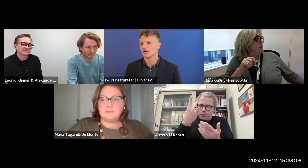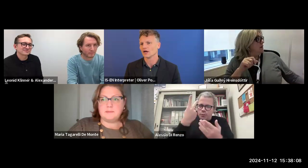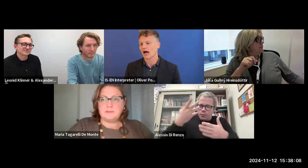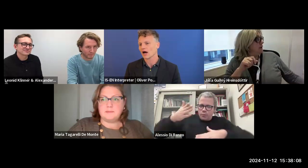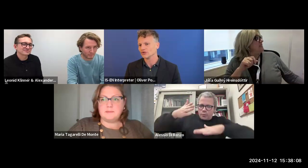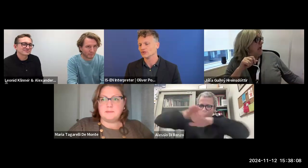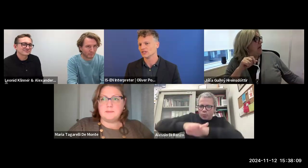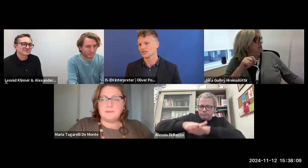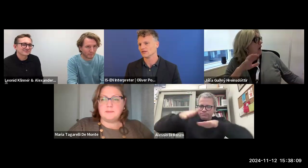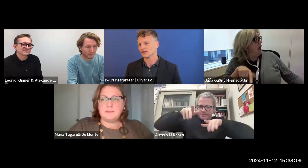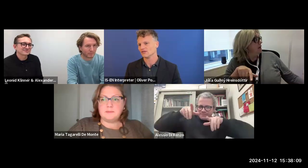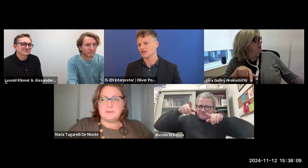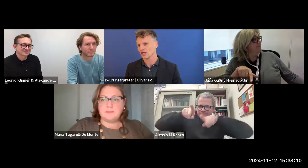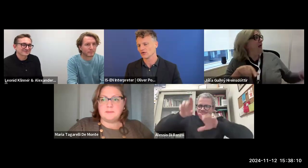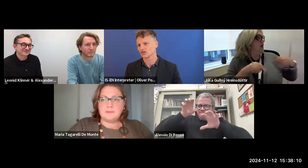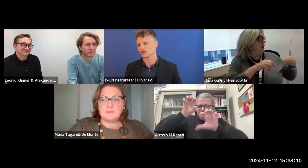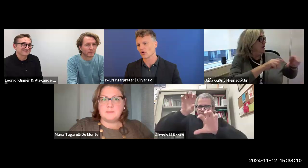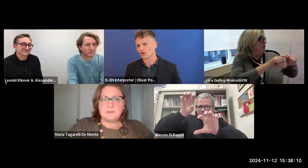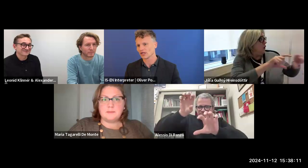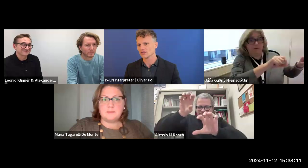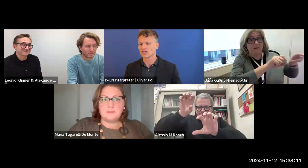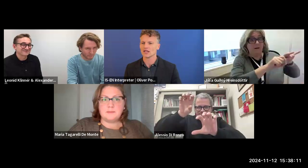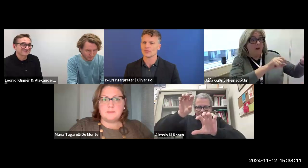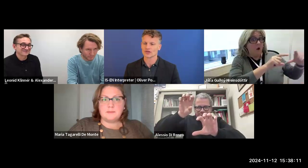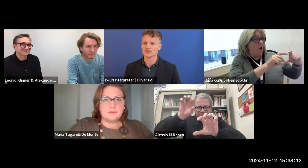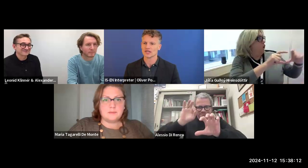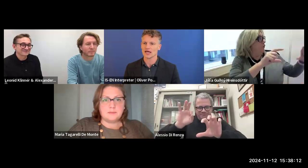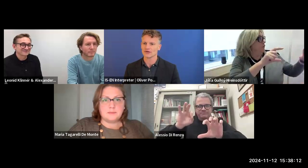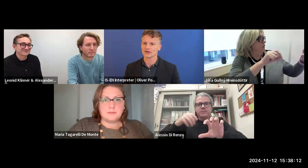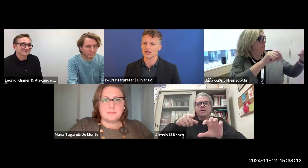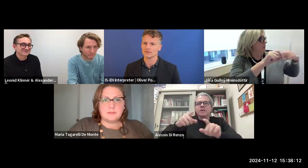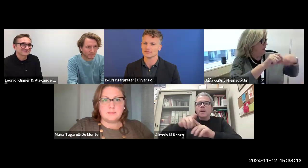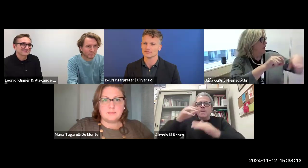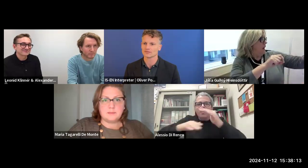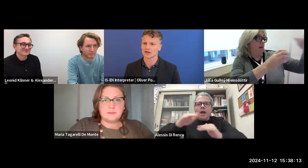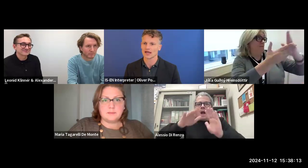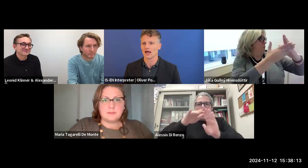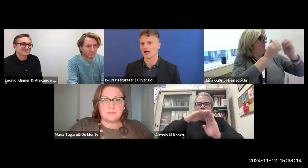of how you did the videos and recordings and put them together,